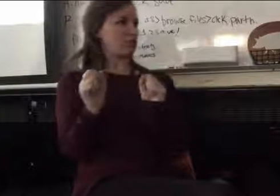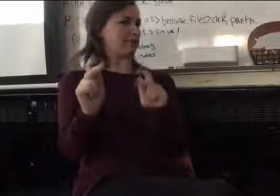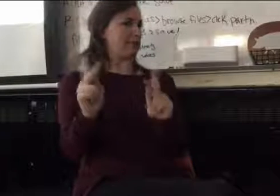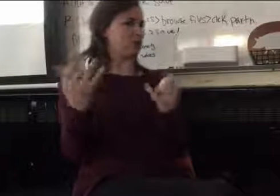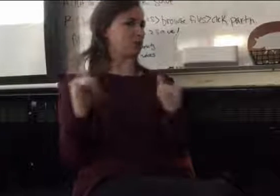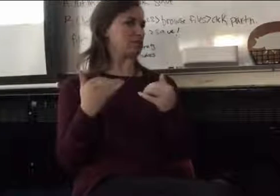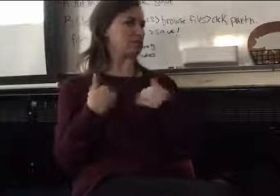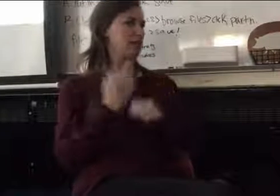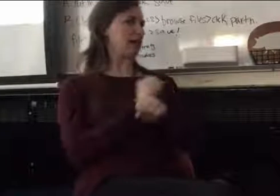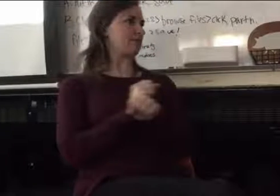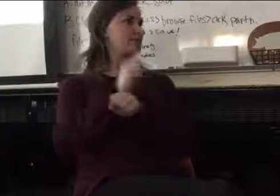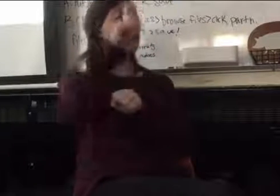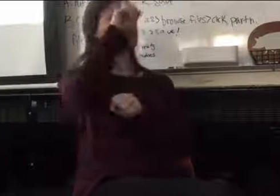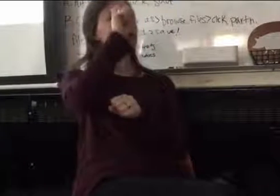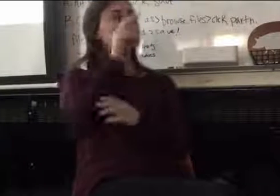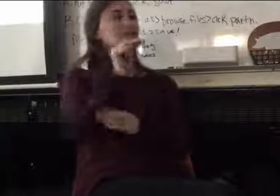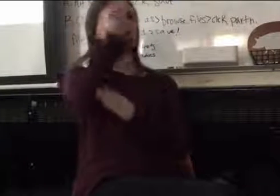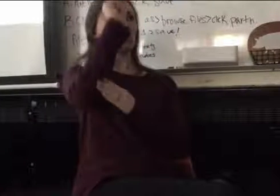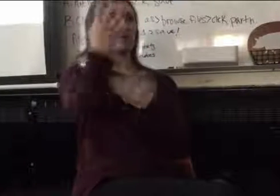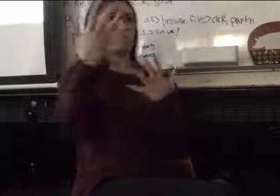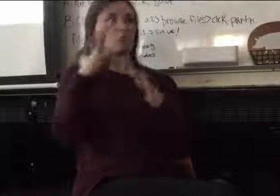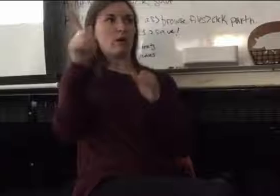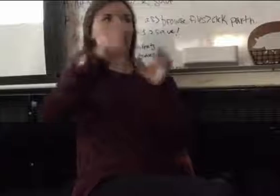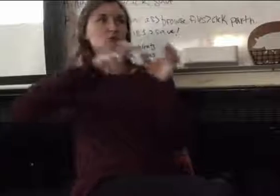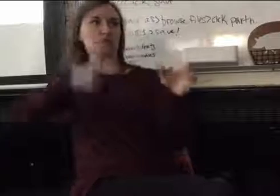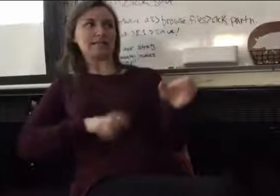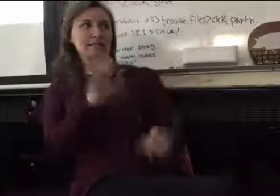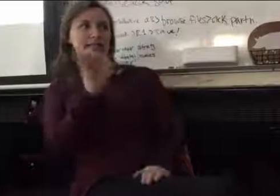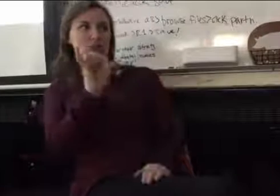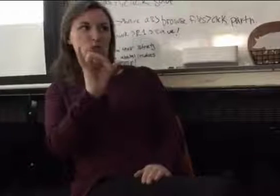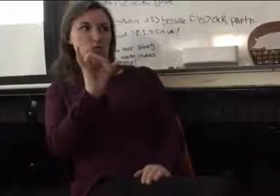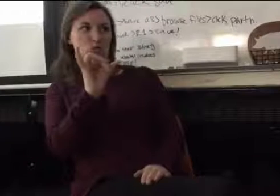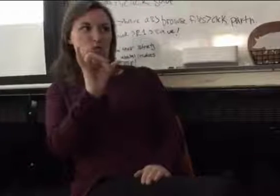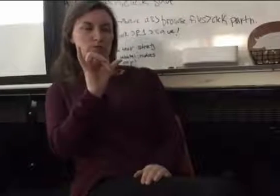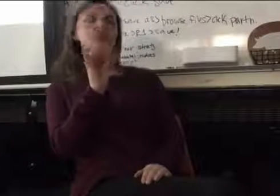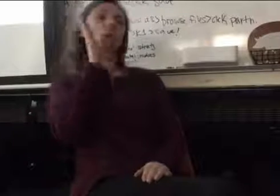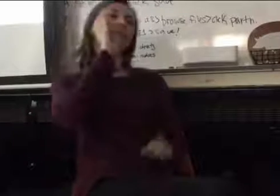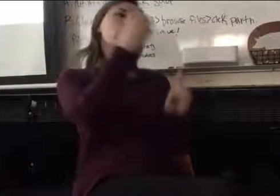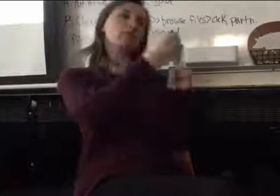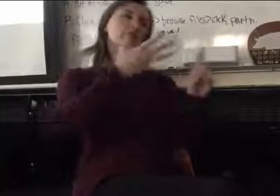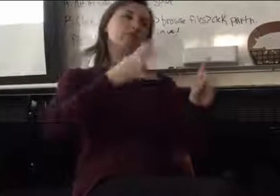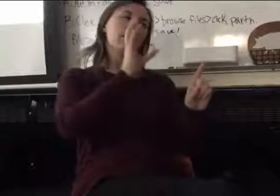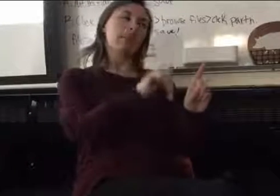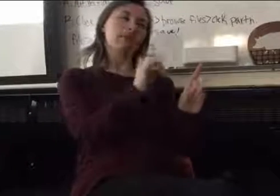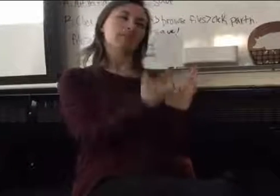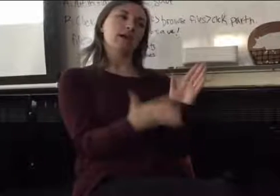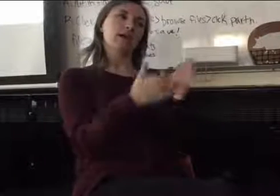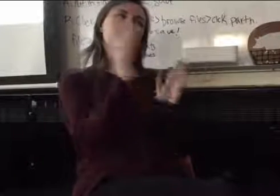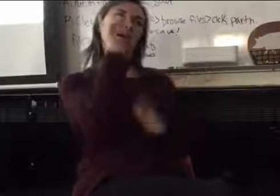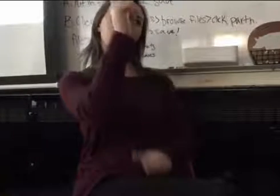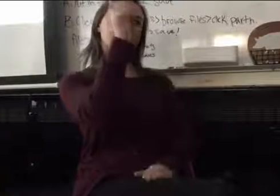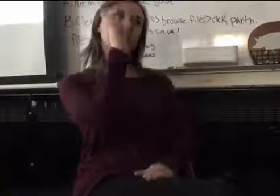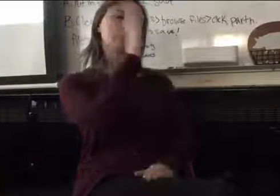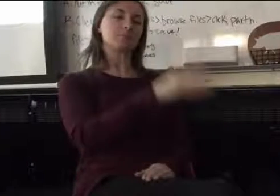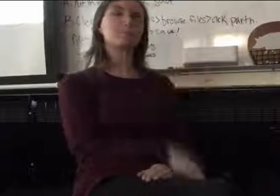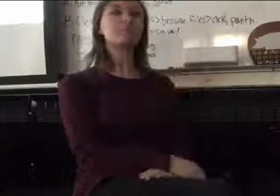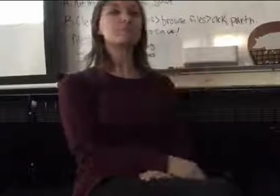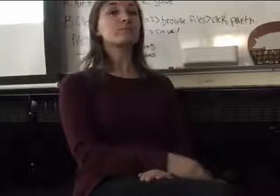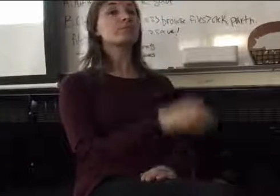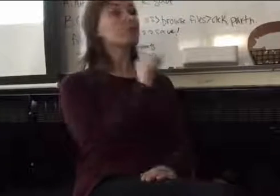through a constitutional amendment after the war ends. Okay. And we'll talk about that in Reconstruction next class. All